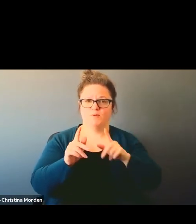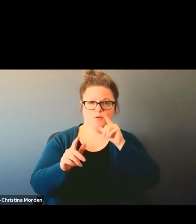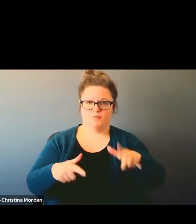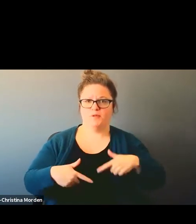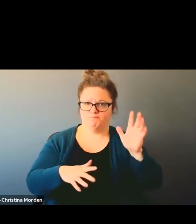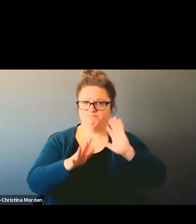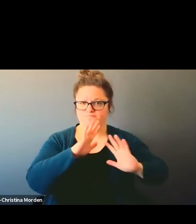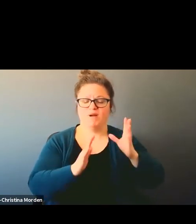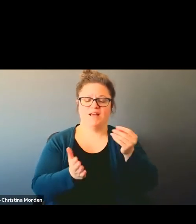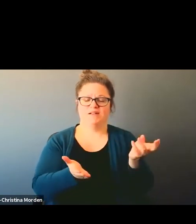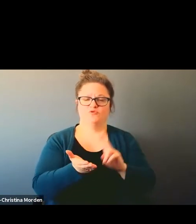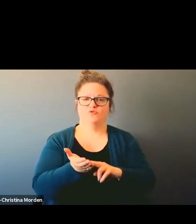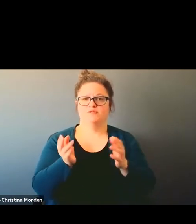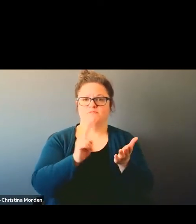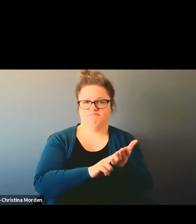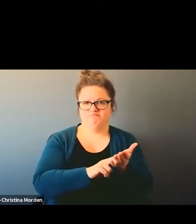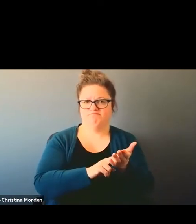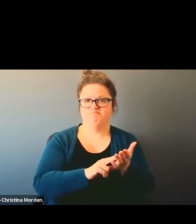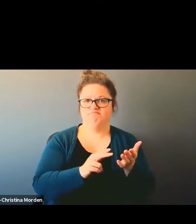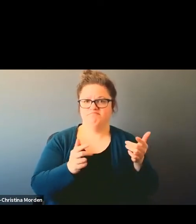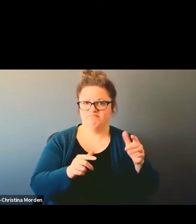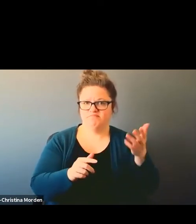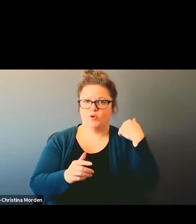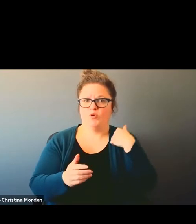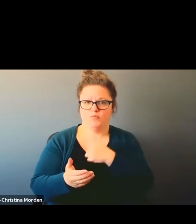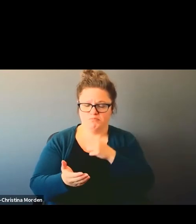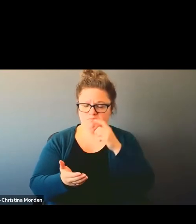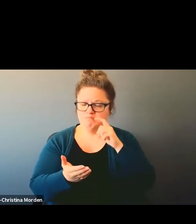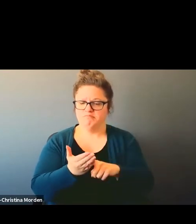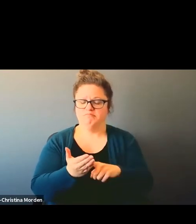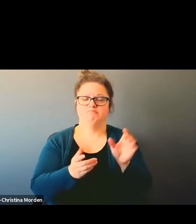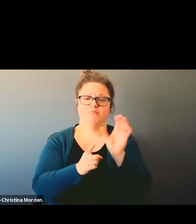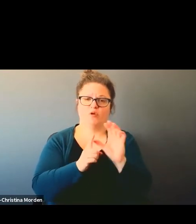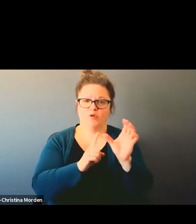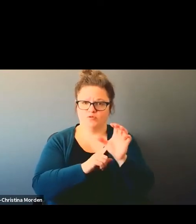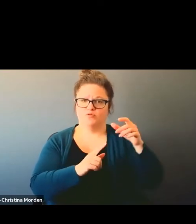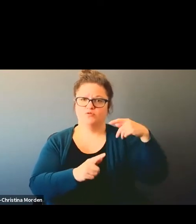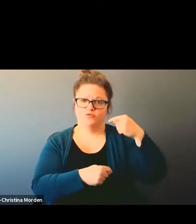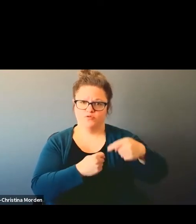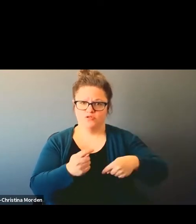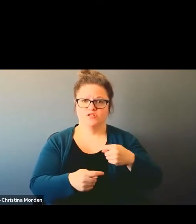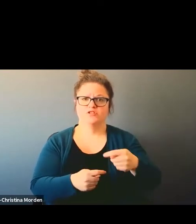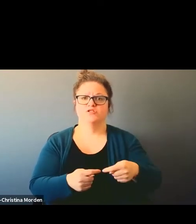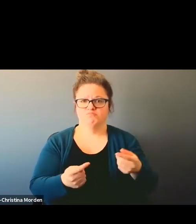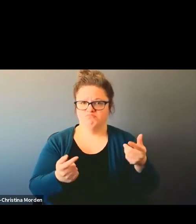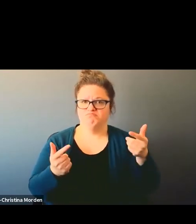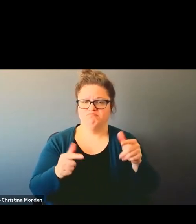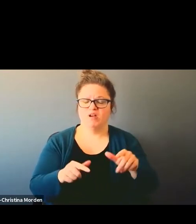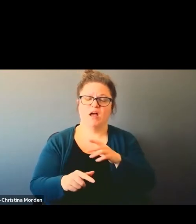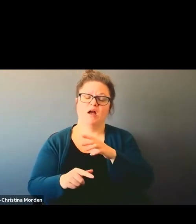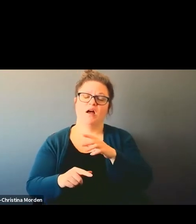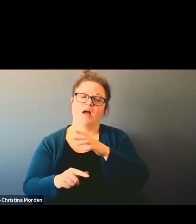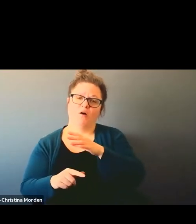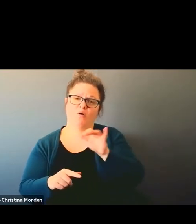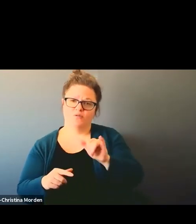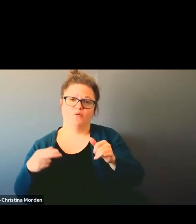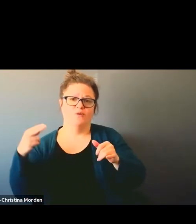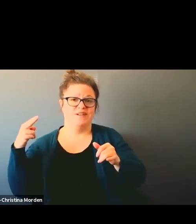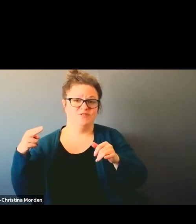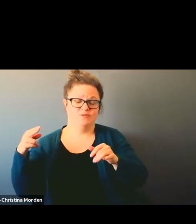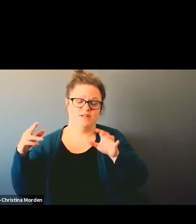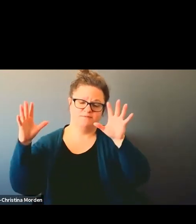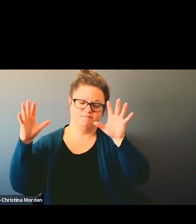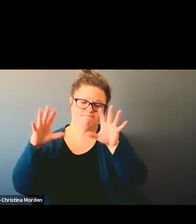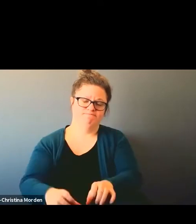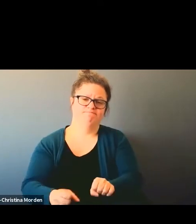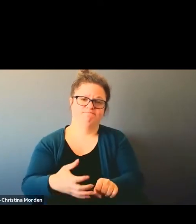by considering all our cultures, traditions, and the histories of colonialism, dispossession, and